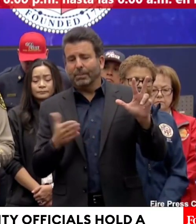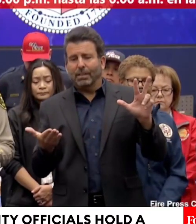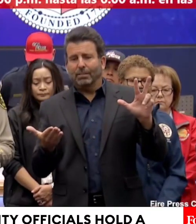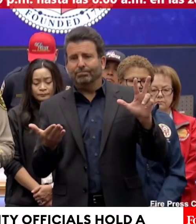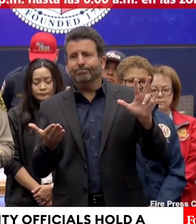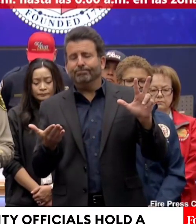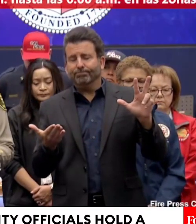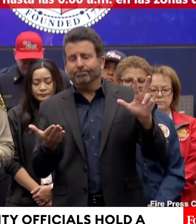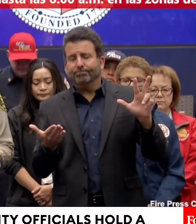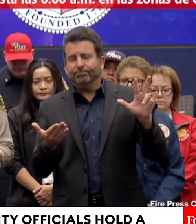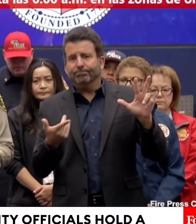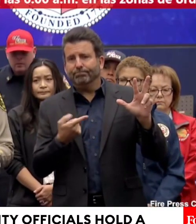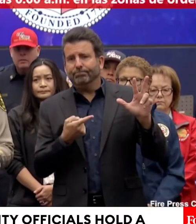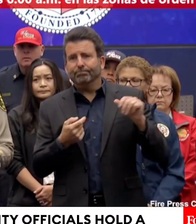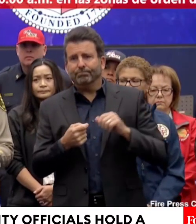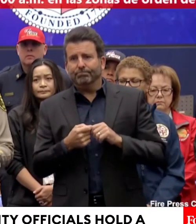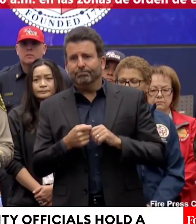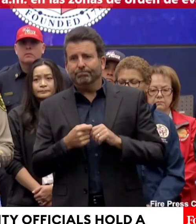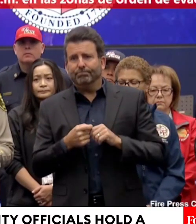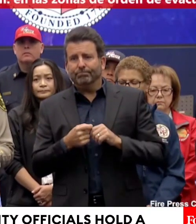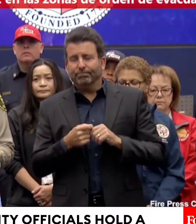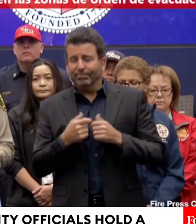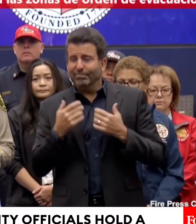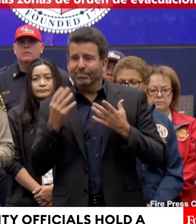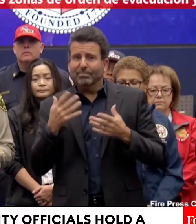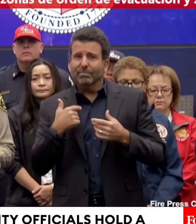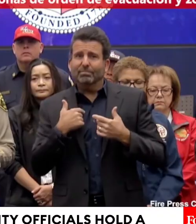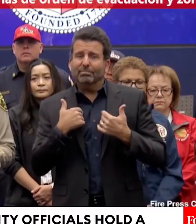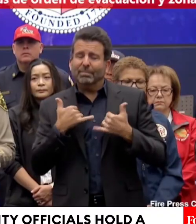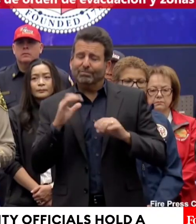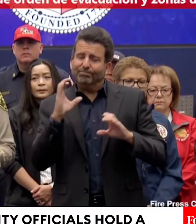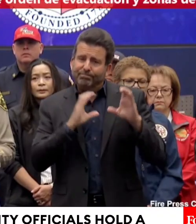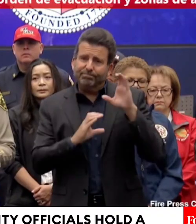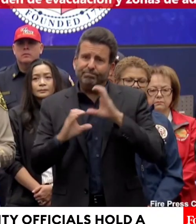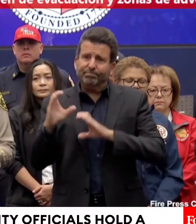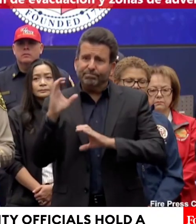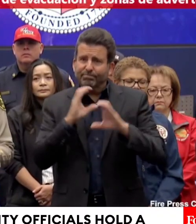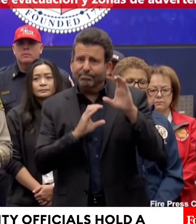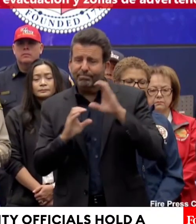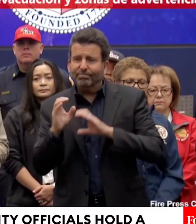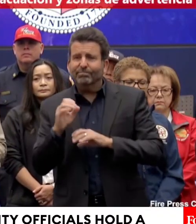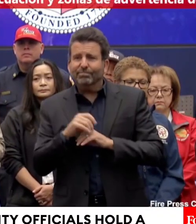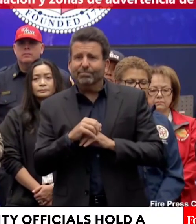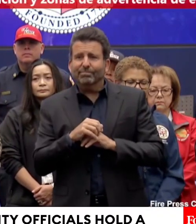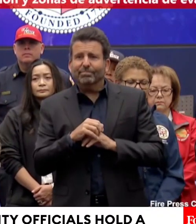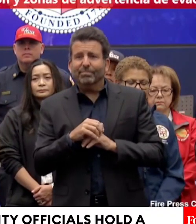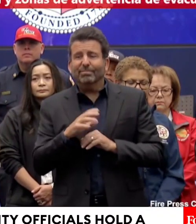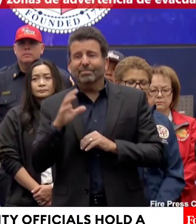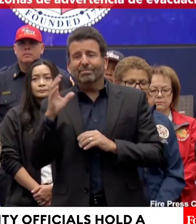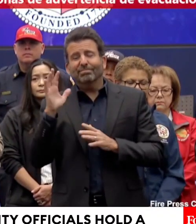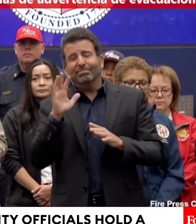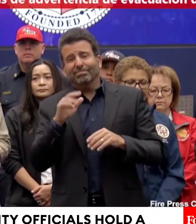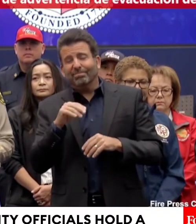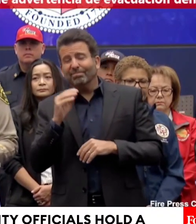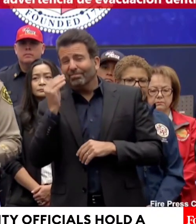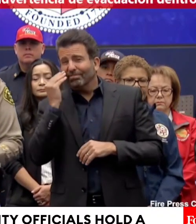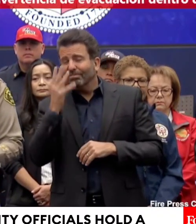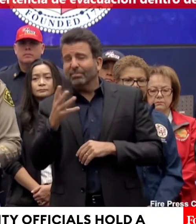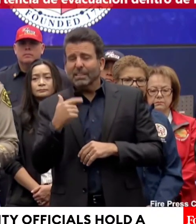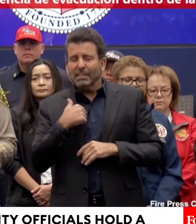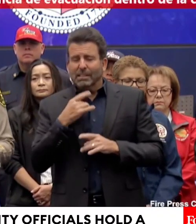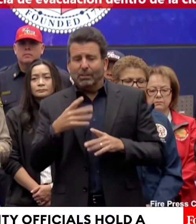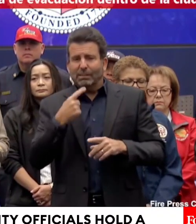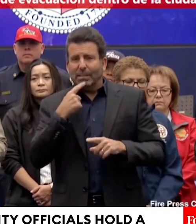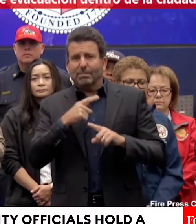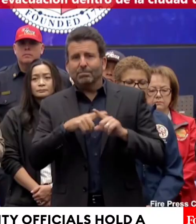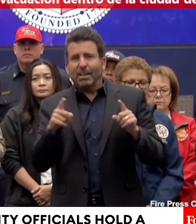As these searches continue, I unfortunately anticipate that those numbers will increase. We will start